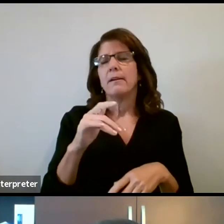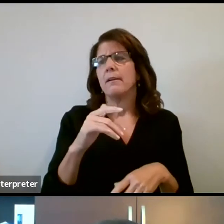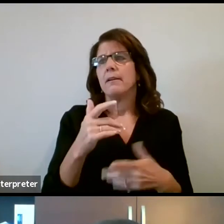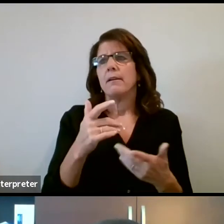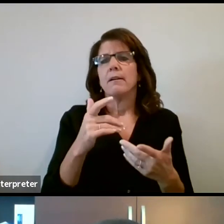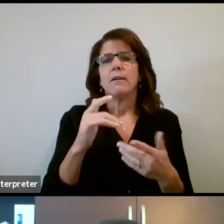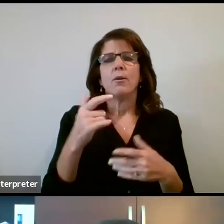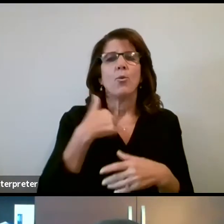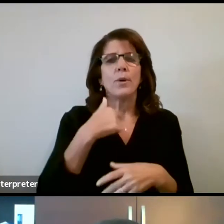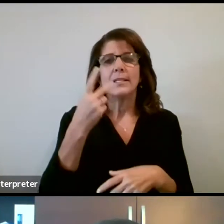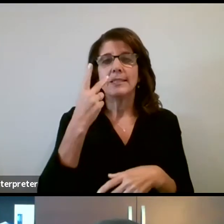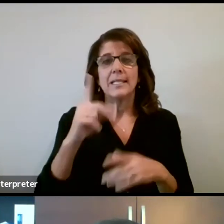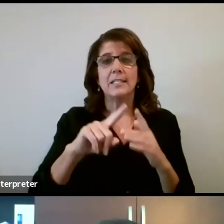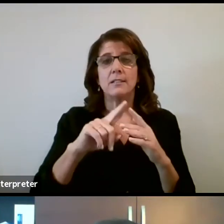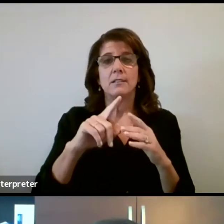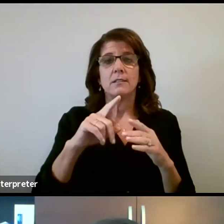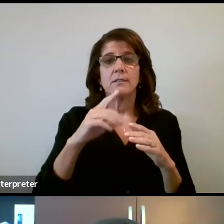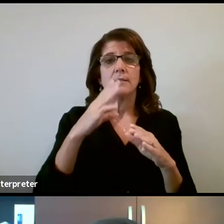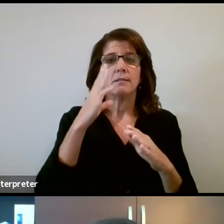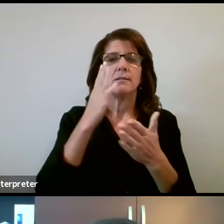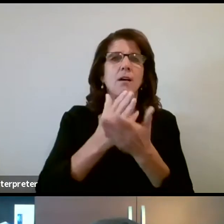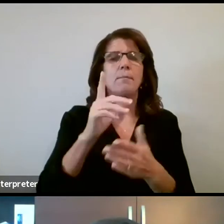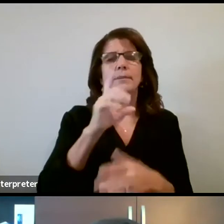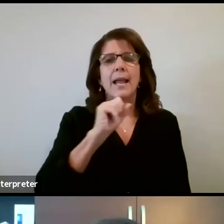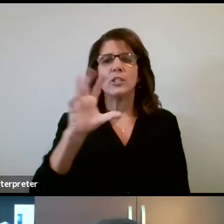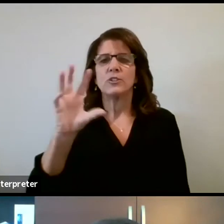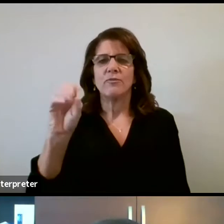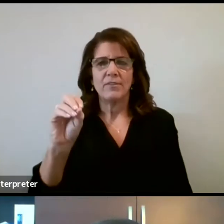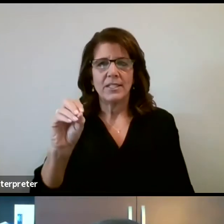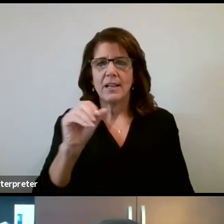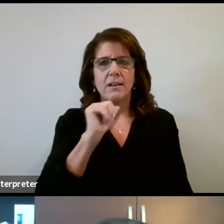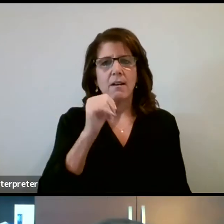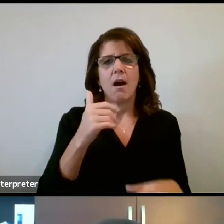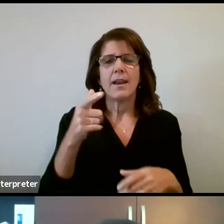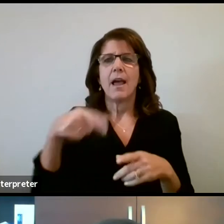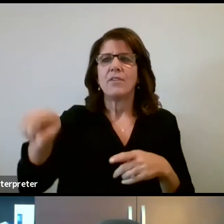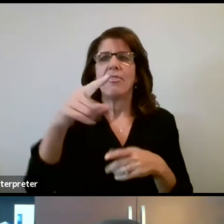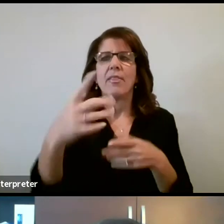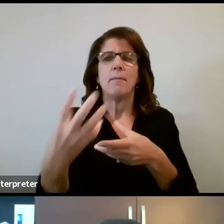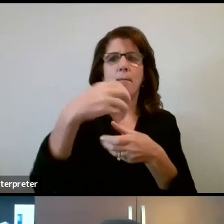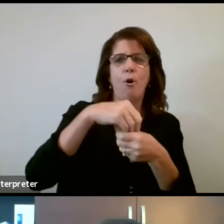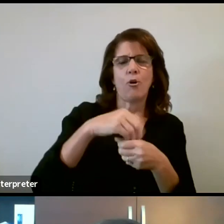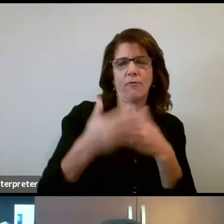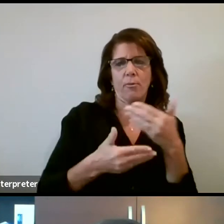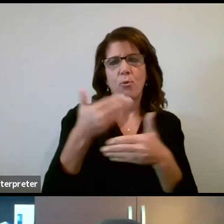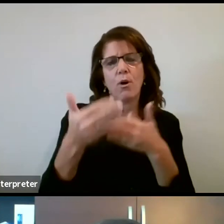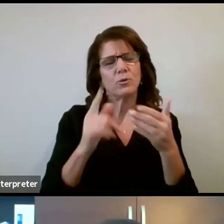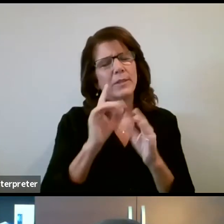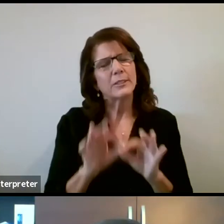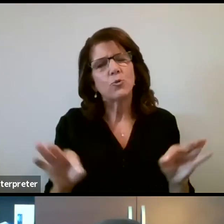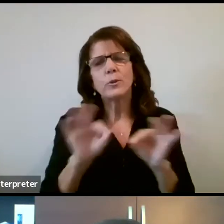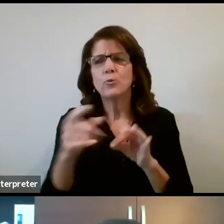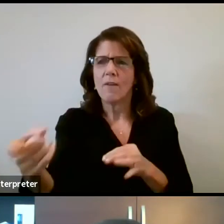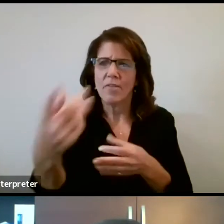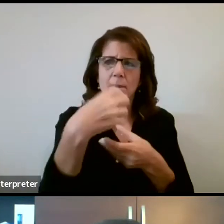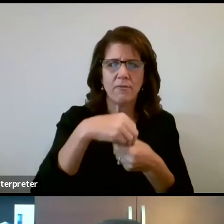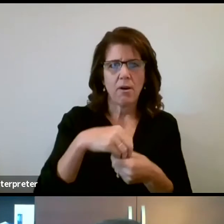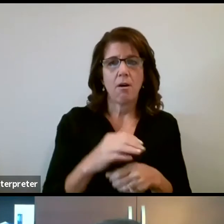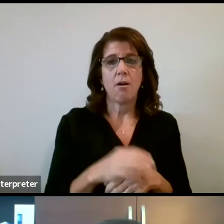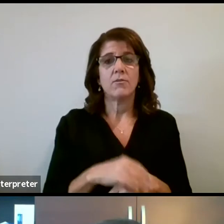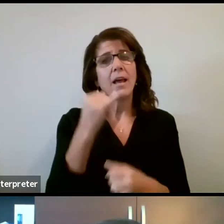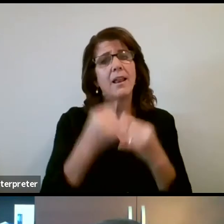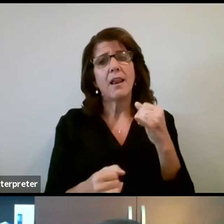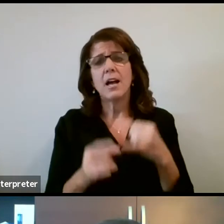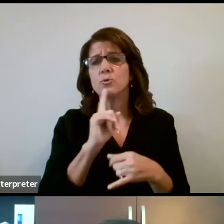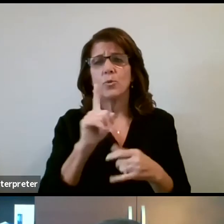of media, we see it sort of stopping at around age 50 and not having them part of that process. So that is critical. And then the final thing is